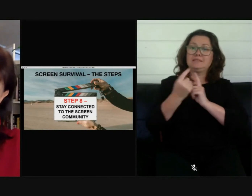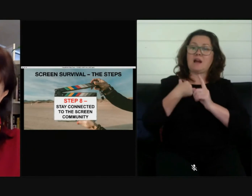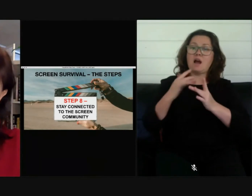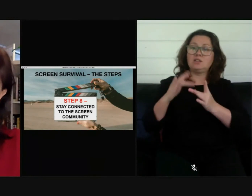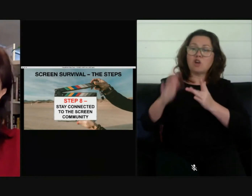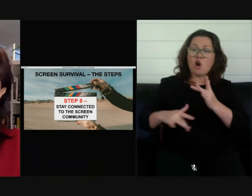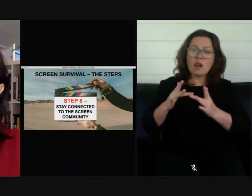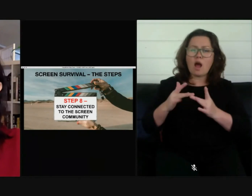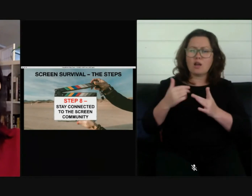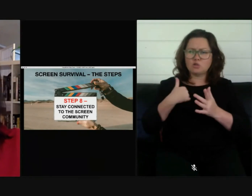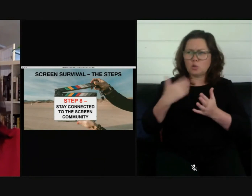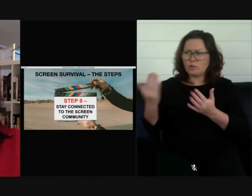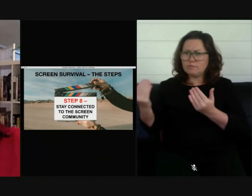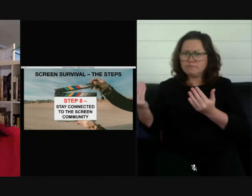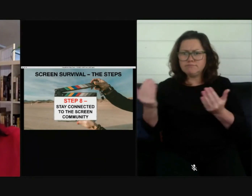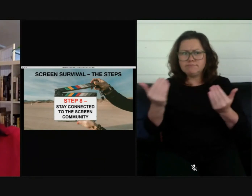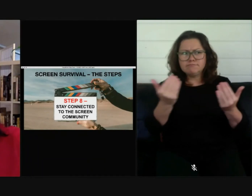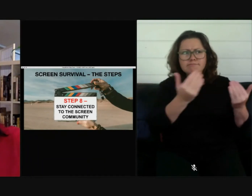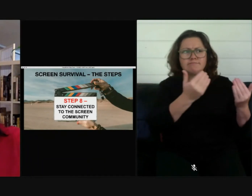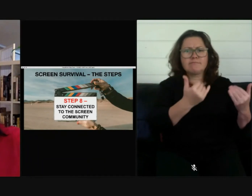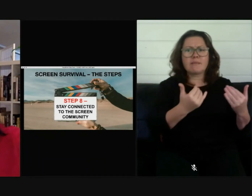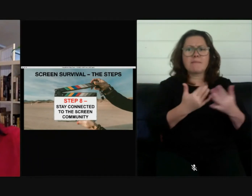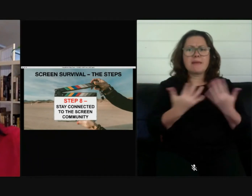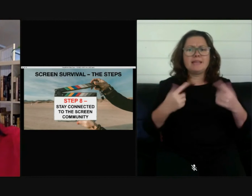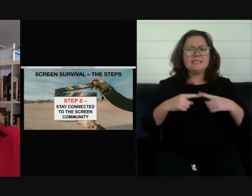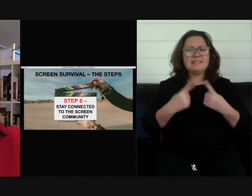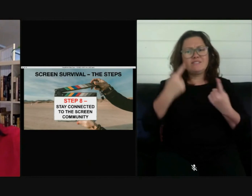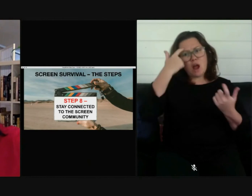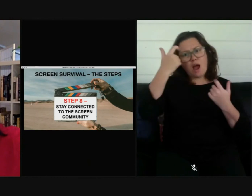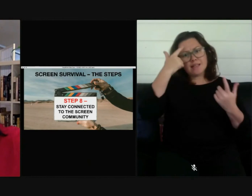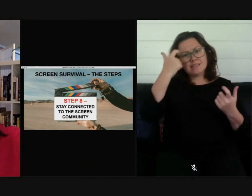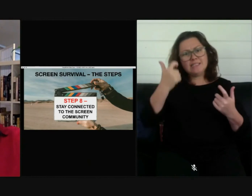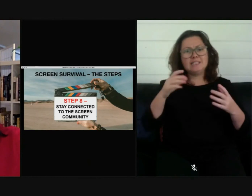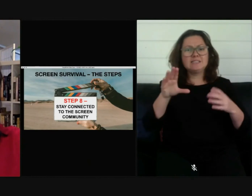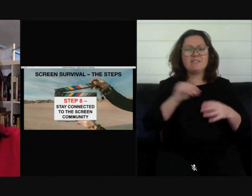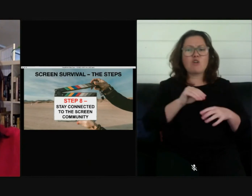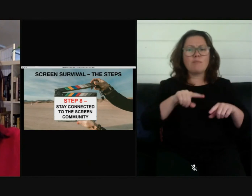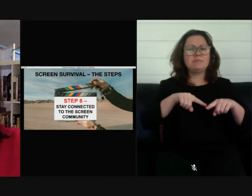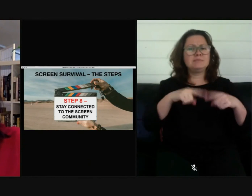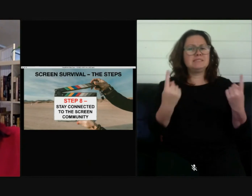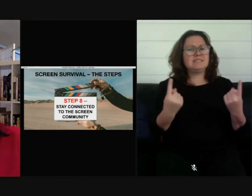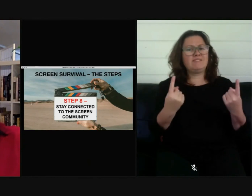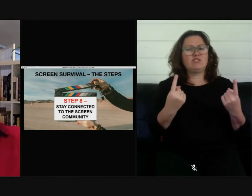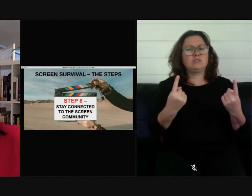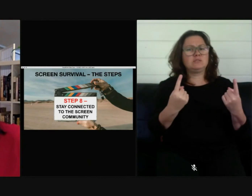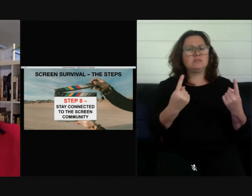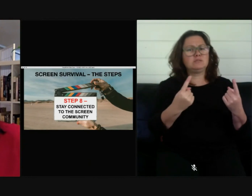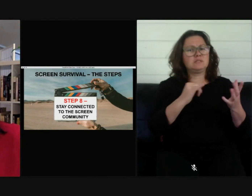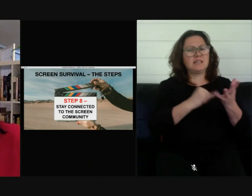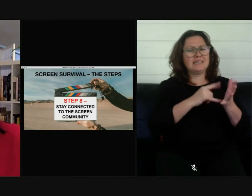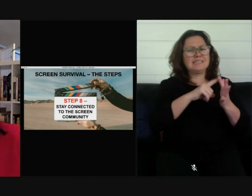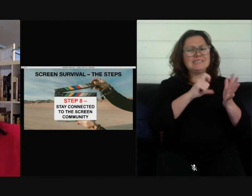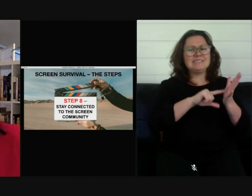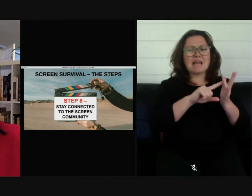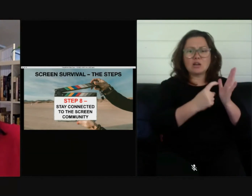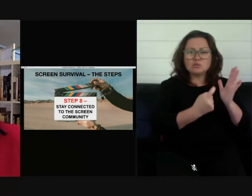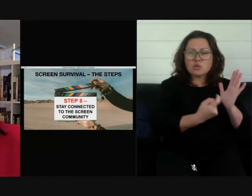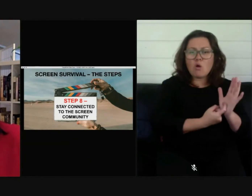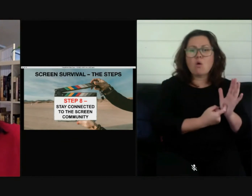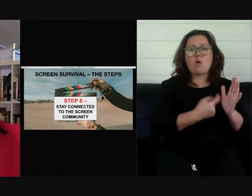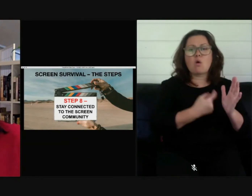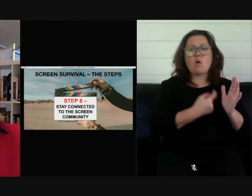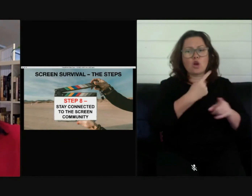other sectors and from other places outside of our own industry by talking to fellow creatives all the